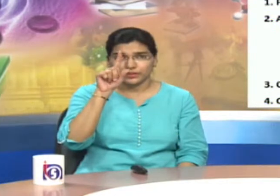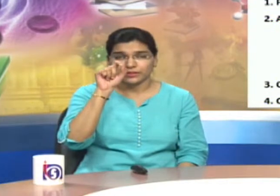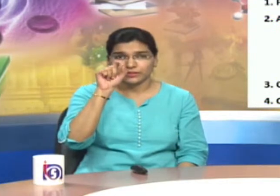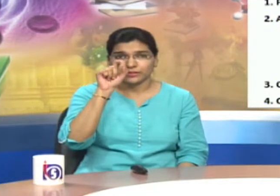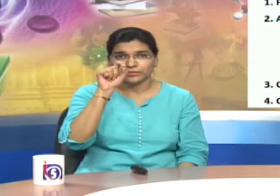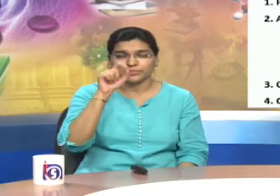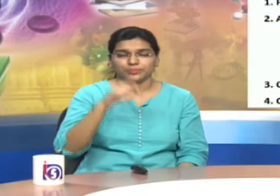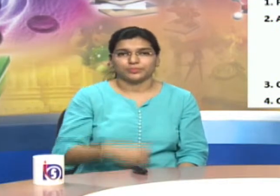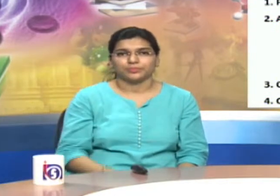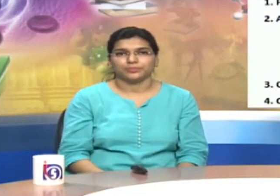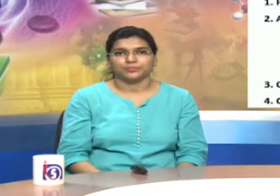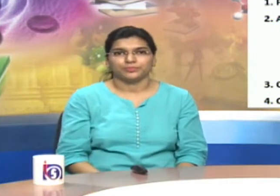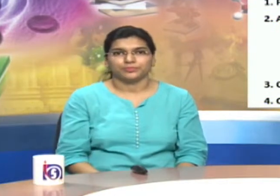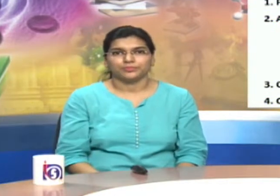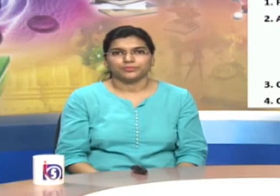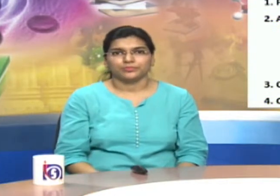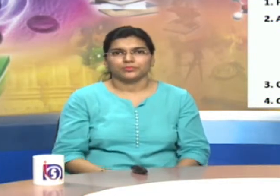And then 10th word is